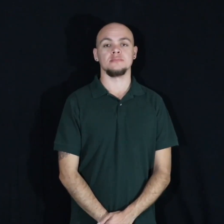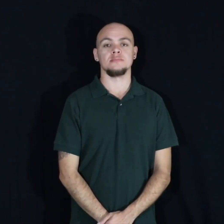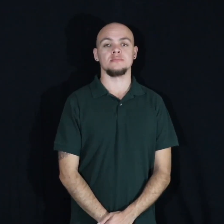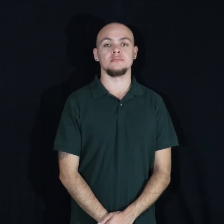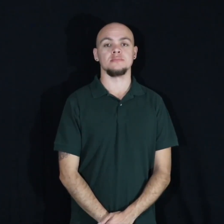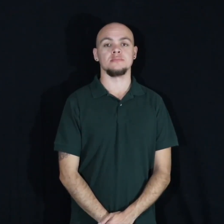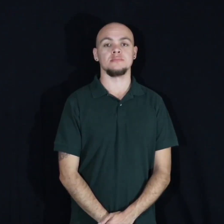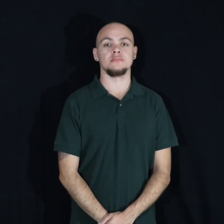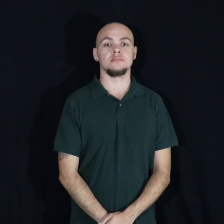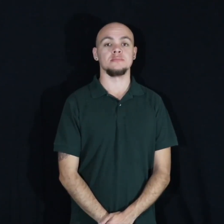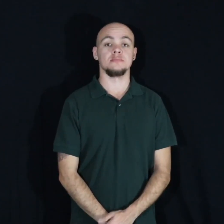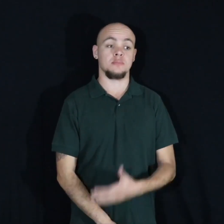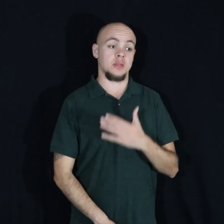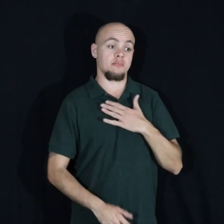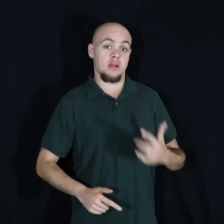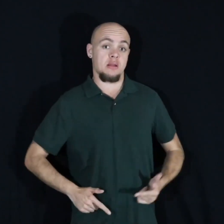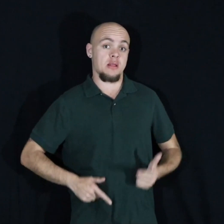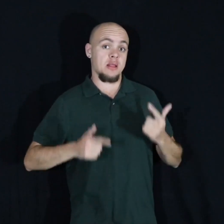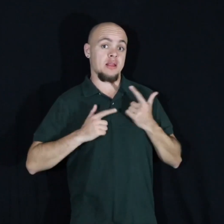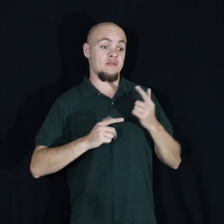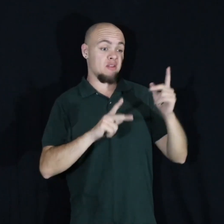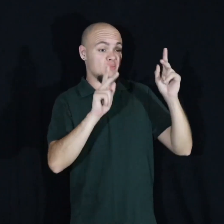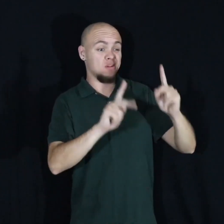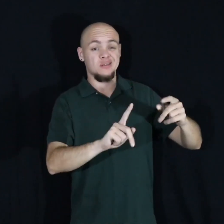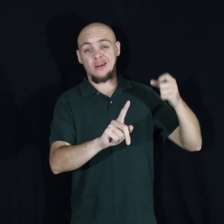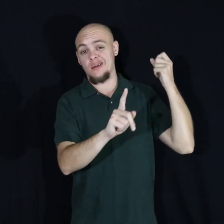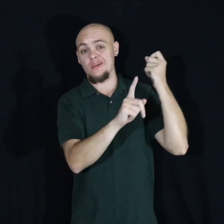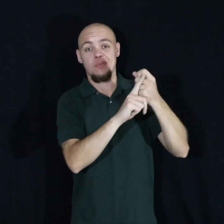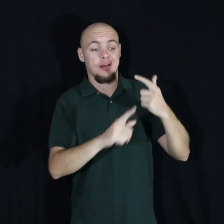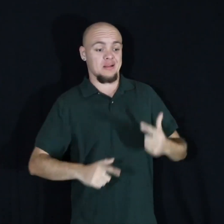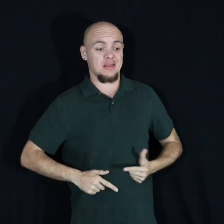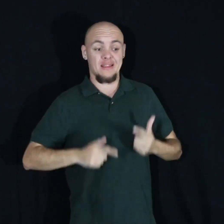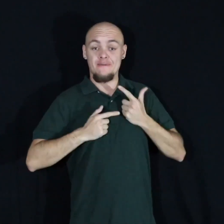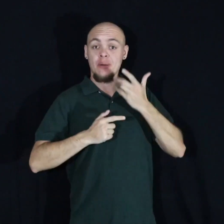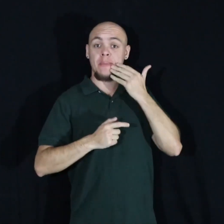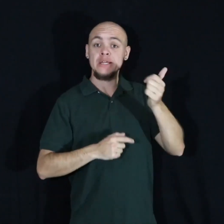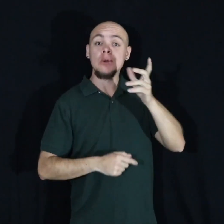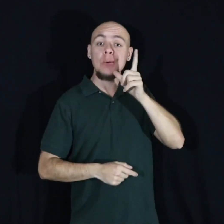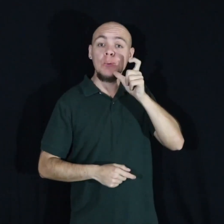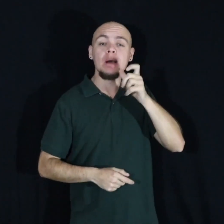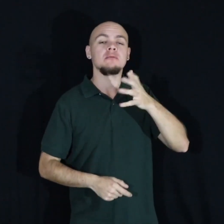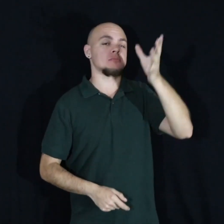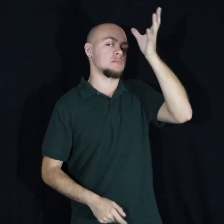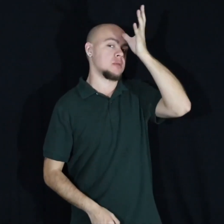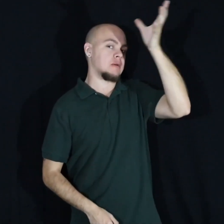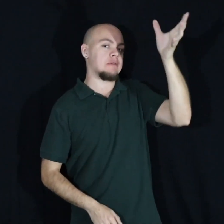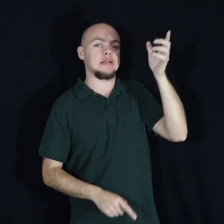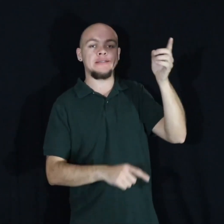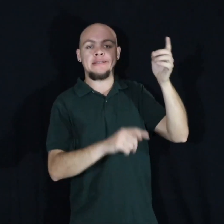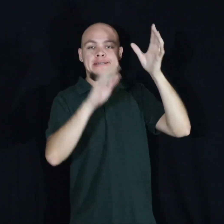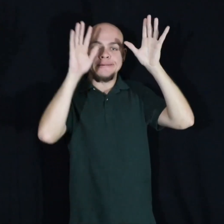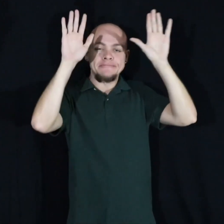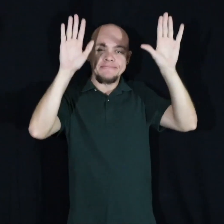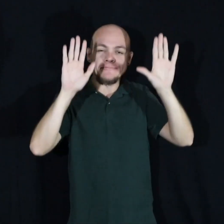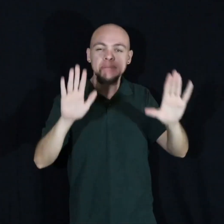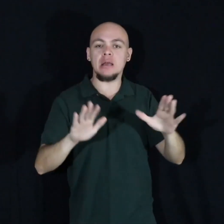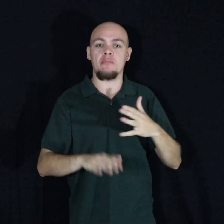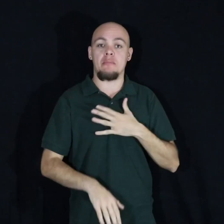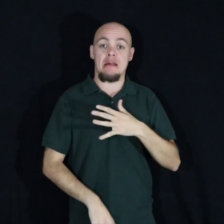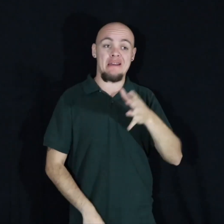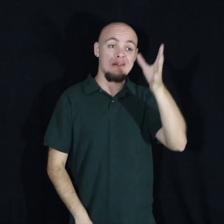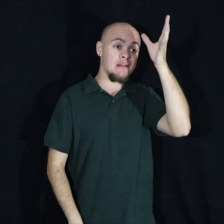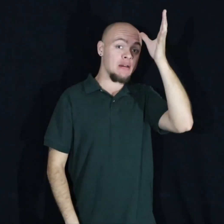The most impactful person of my life was my grandfather. He was an amazing man. He was a great father to my mother and her